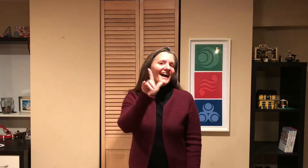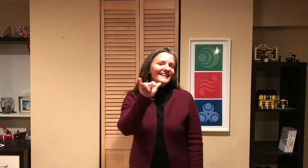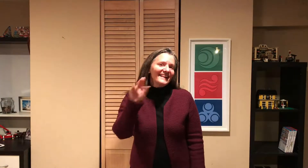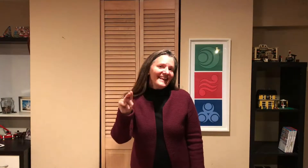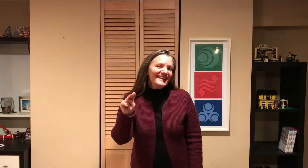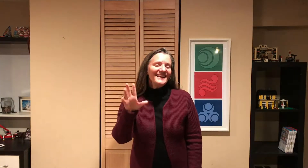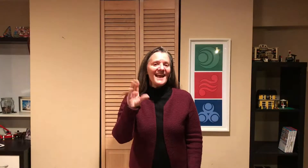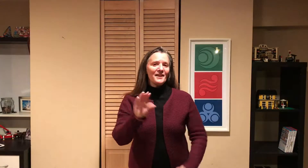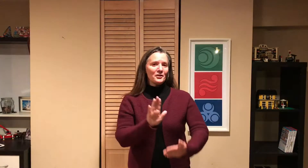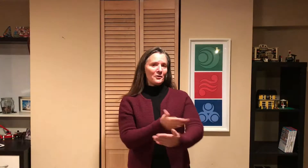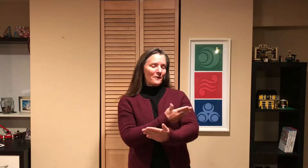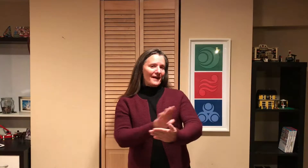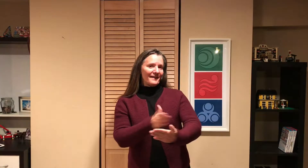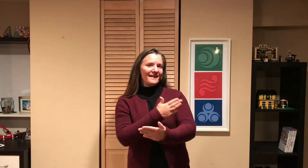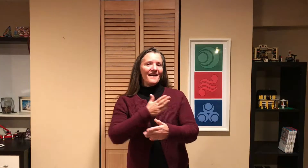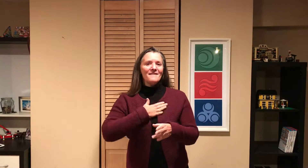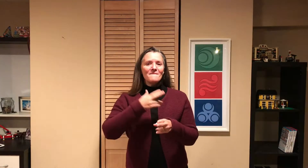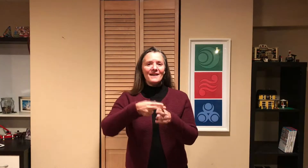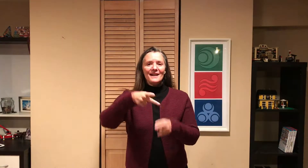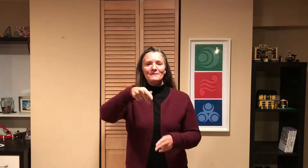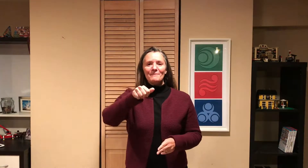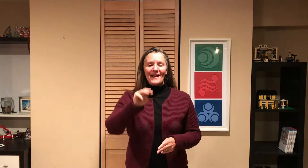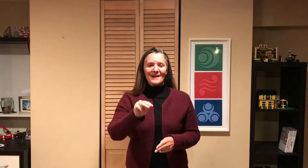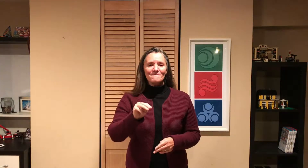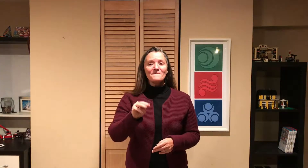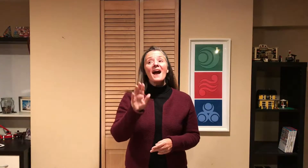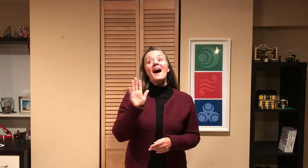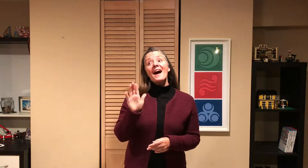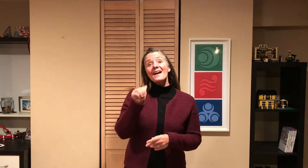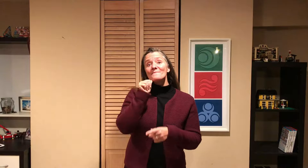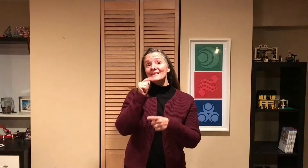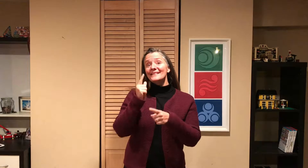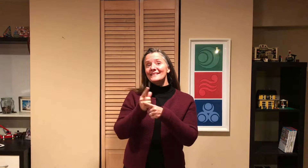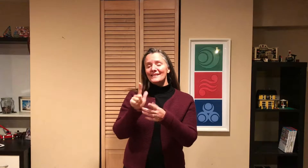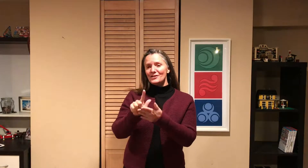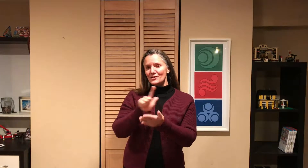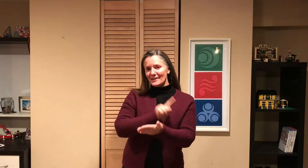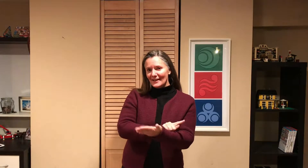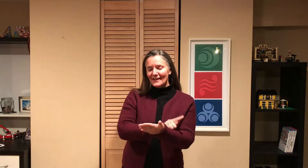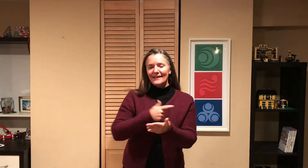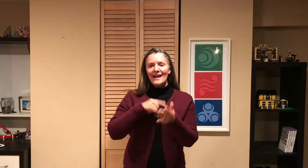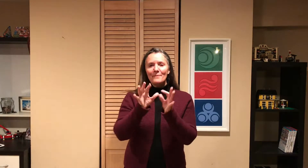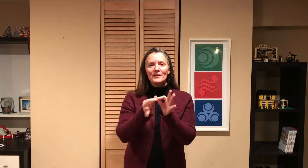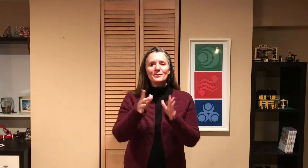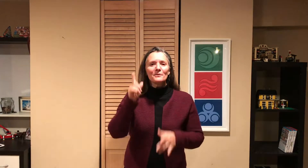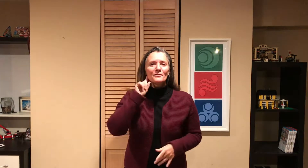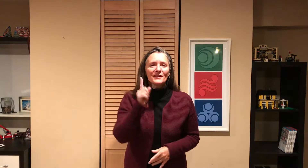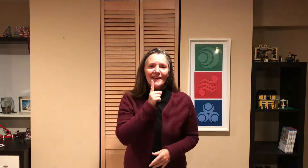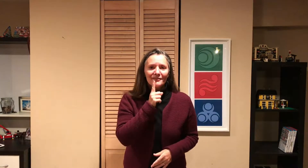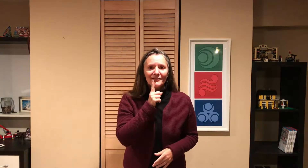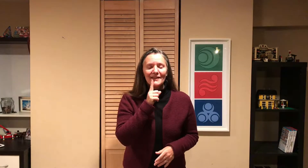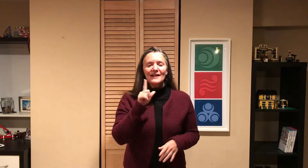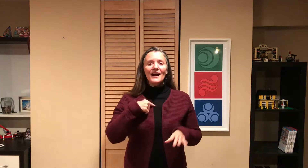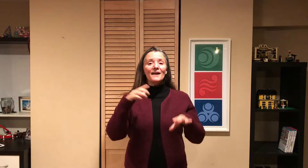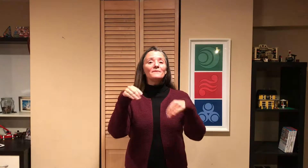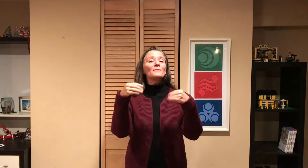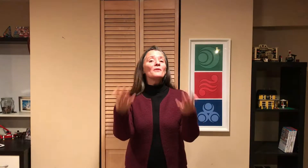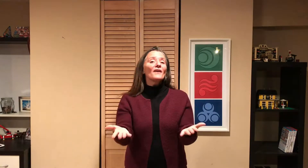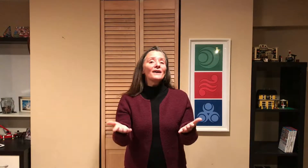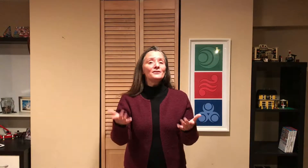Hi, Lynn and choir. My name's Pam. I'm Lynn's sister-in-law, and I'm an interpreter for the deaf. I'm going to provide you